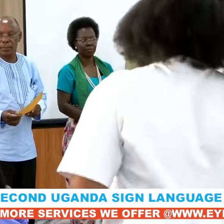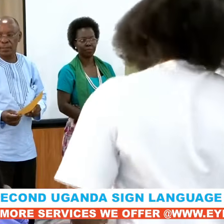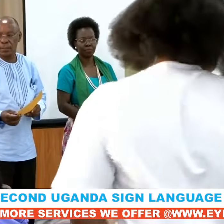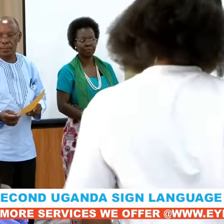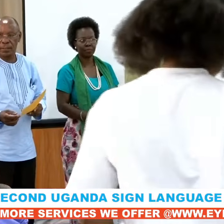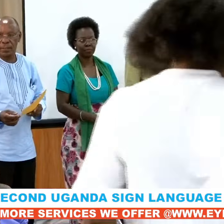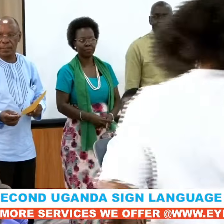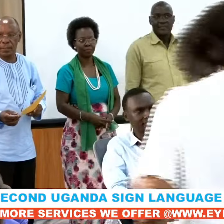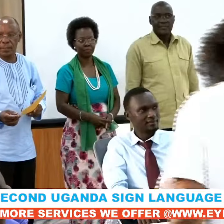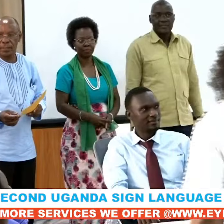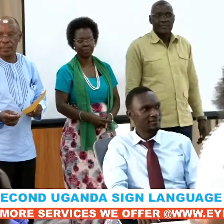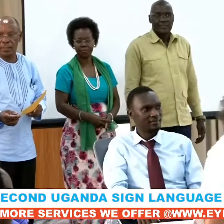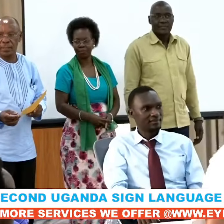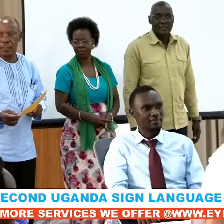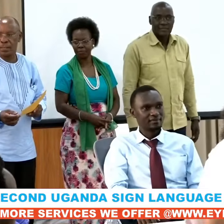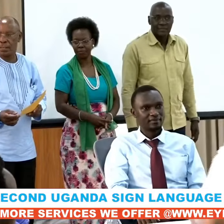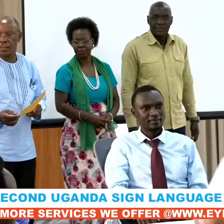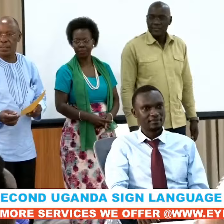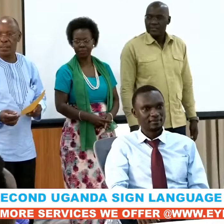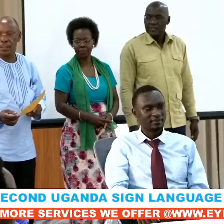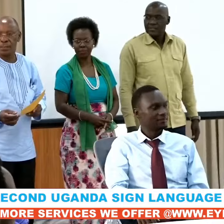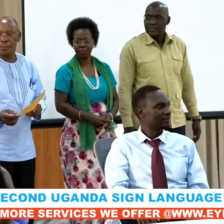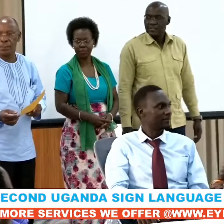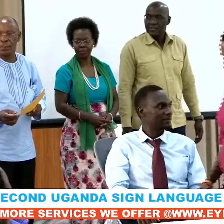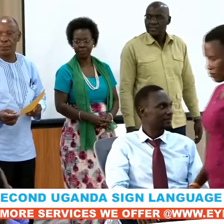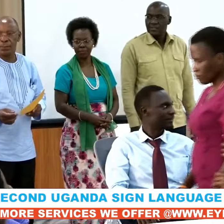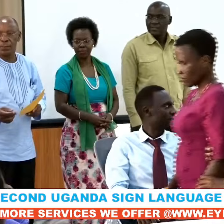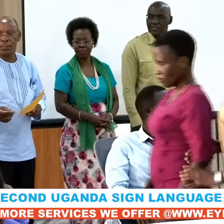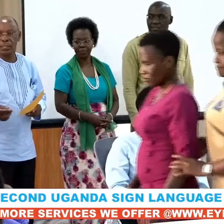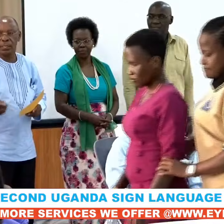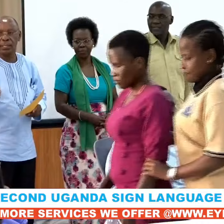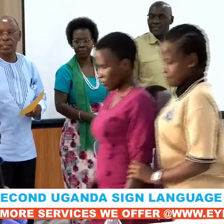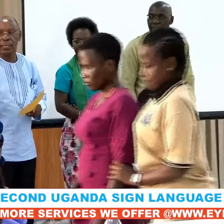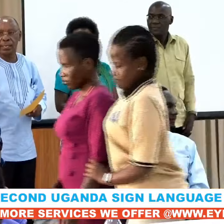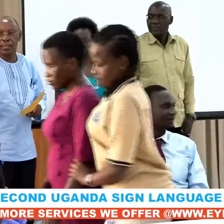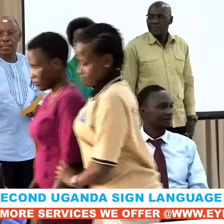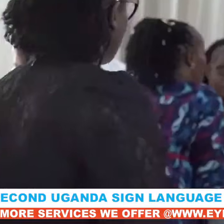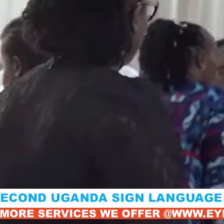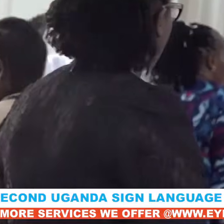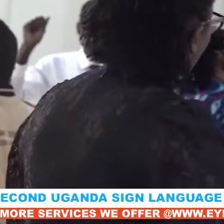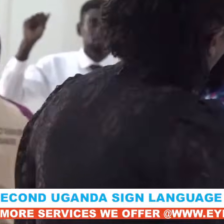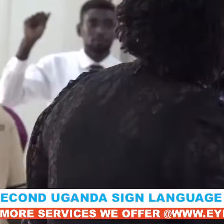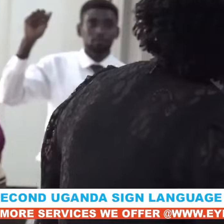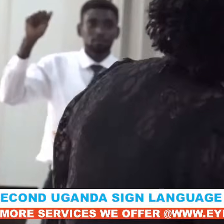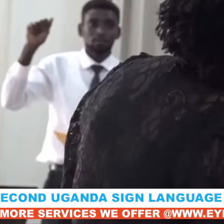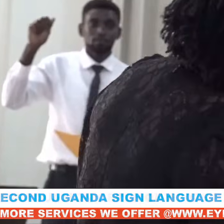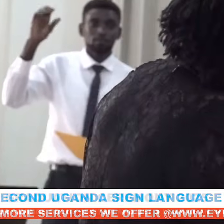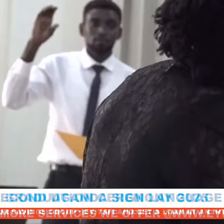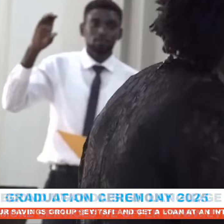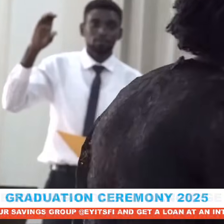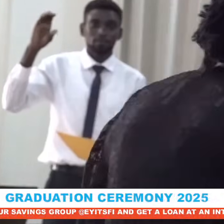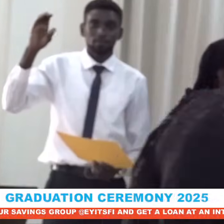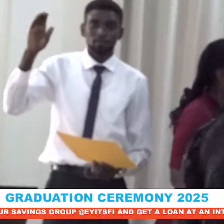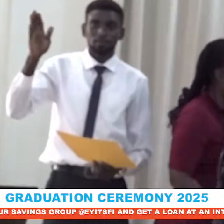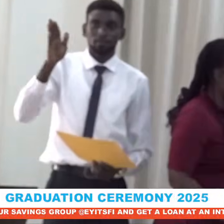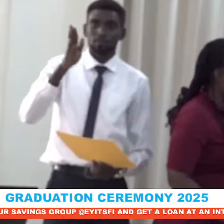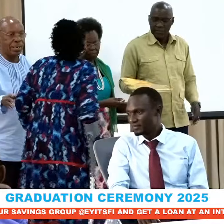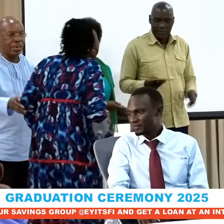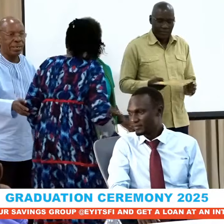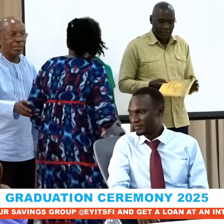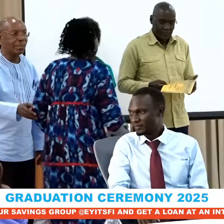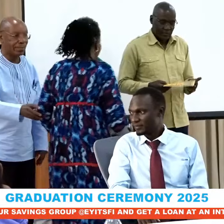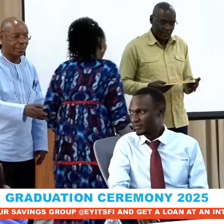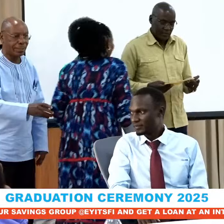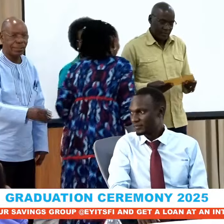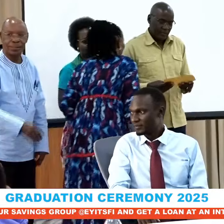Thank you so much. Mr. Vice Chancellor, that I would like to let you know that, yes, we are not only having students, but